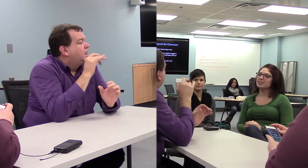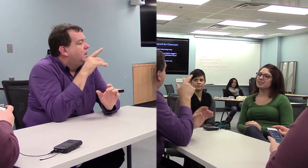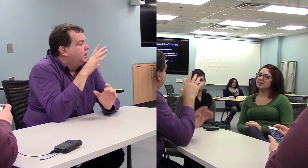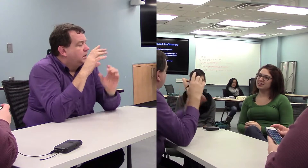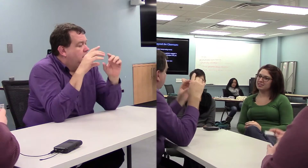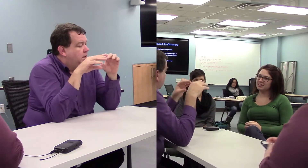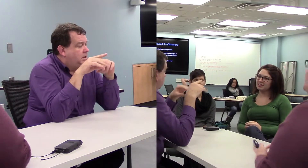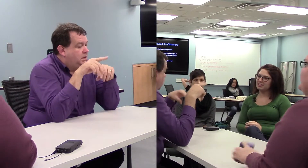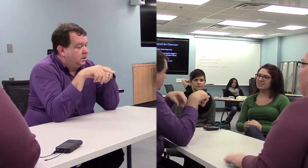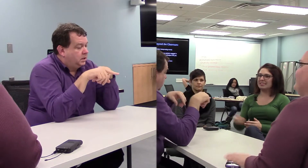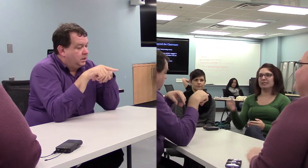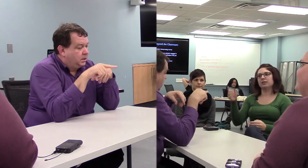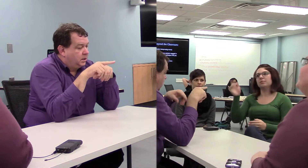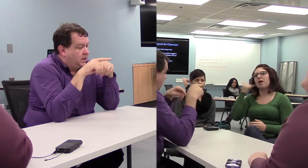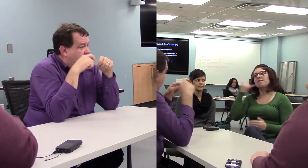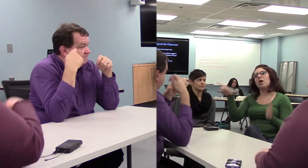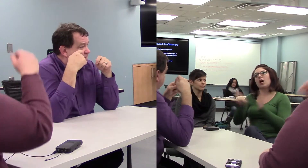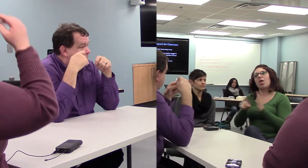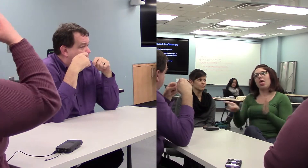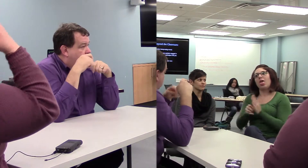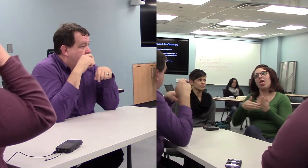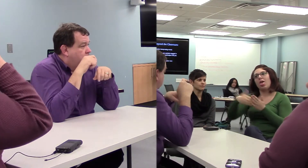My phone rings all the time.